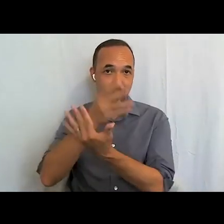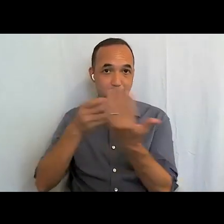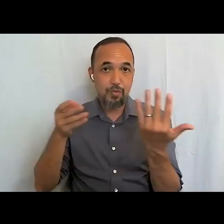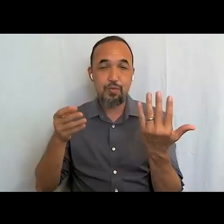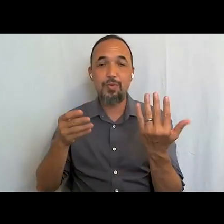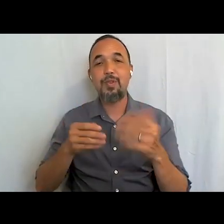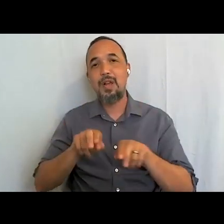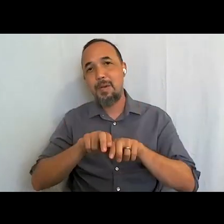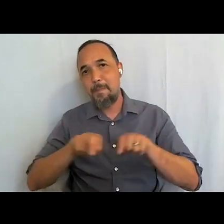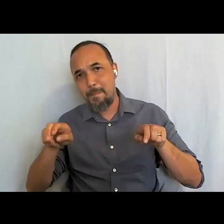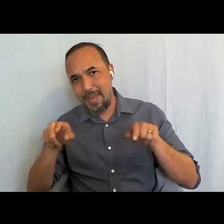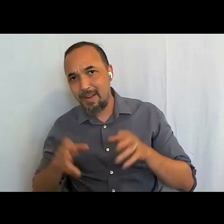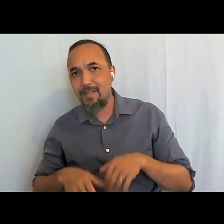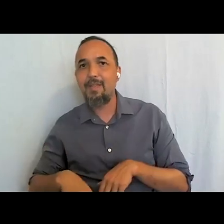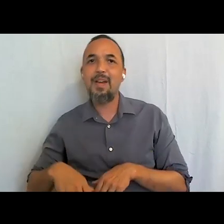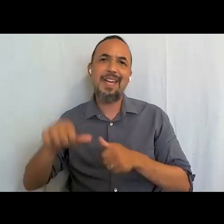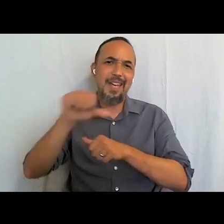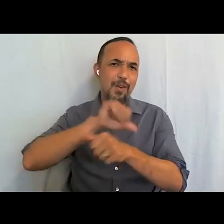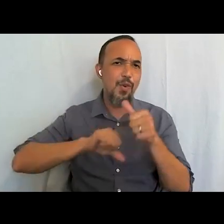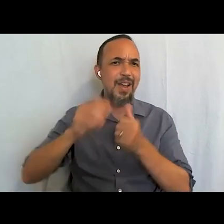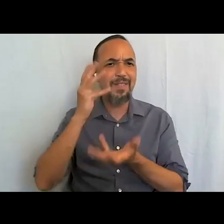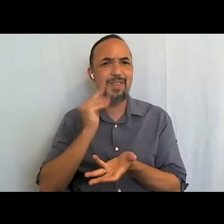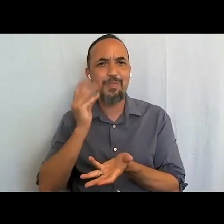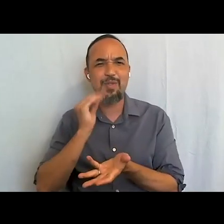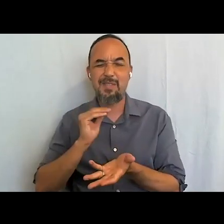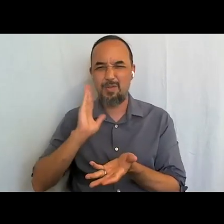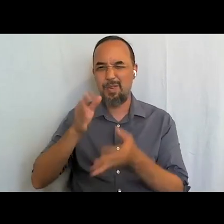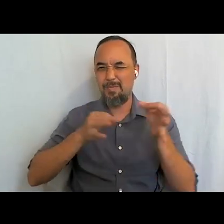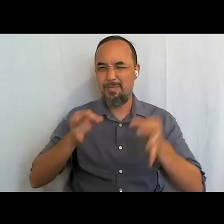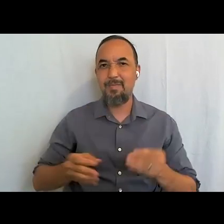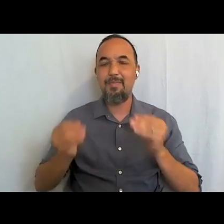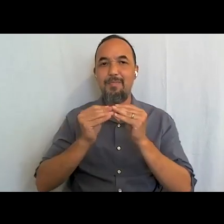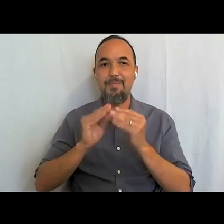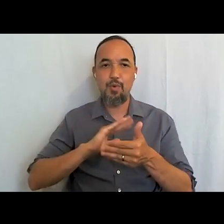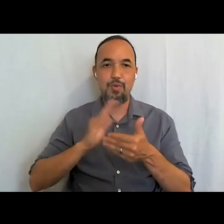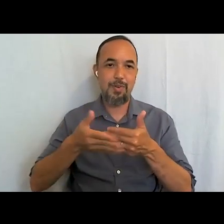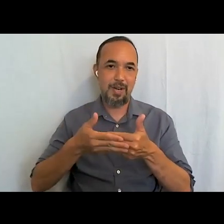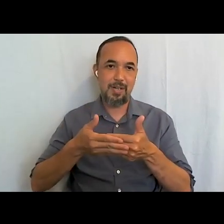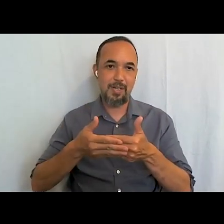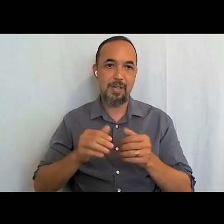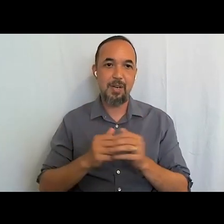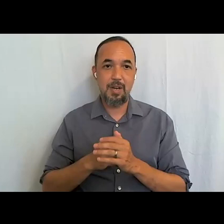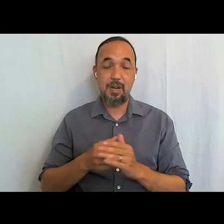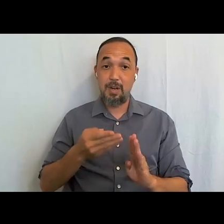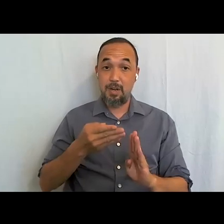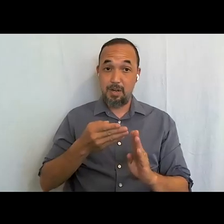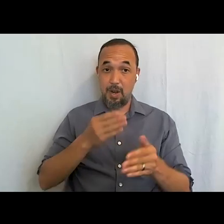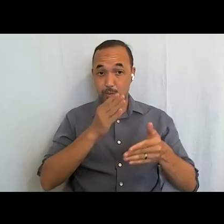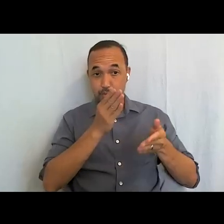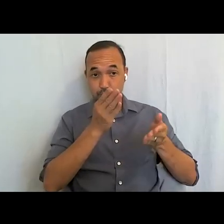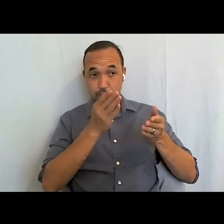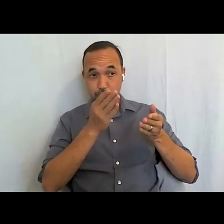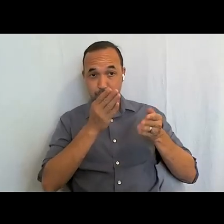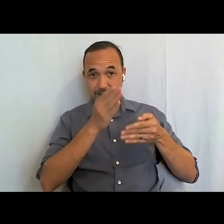experiences. But I'll get more into that in the next session. Just to close out before I get to a Q&A here, just to, you know, we can answer